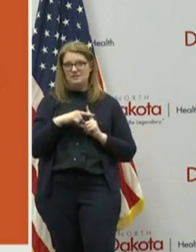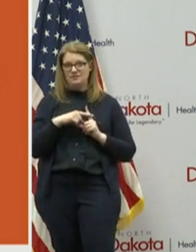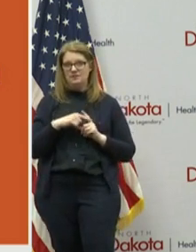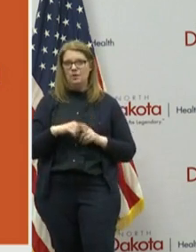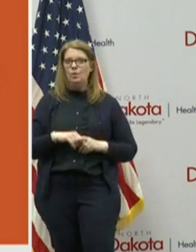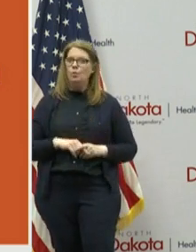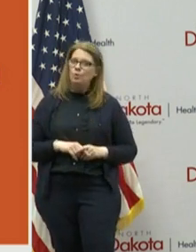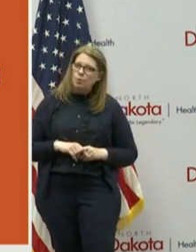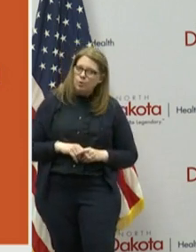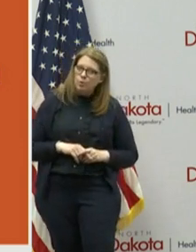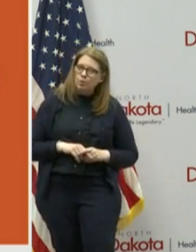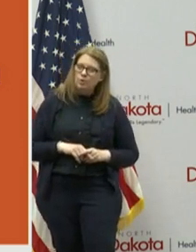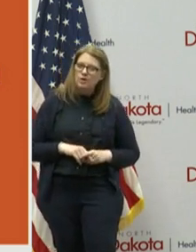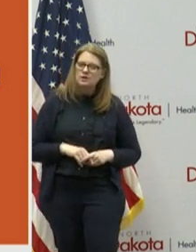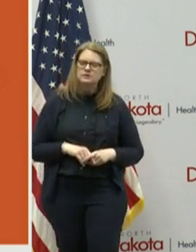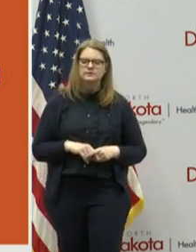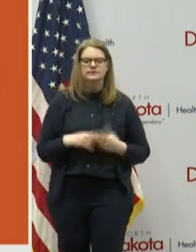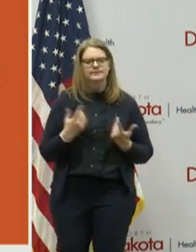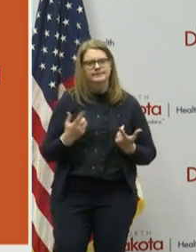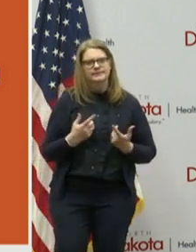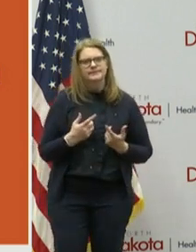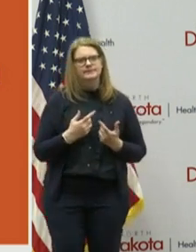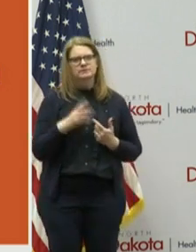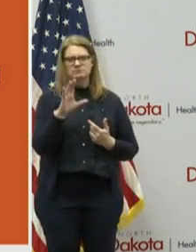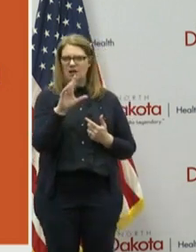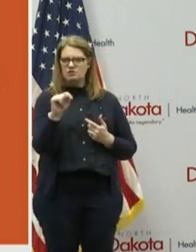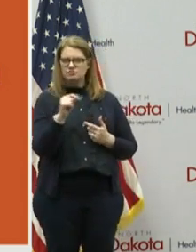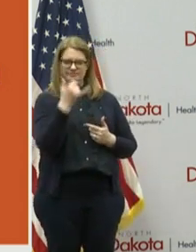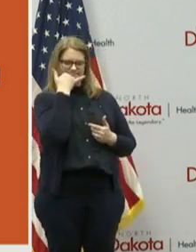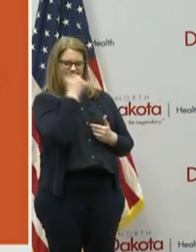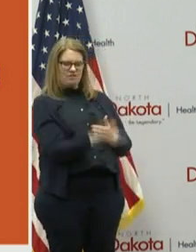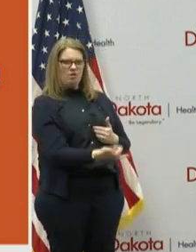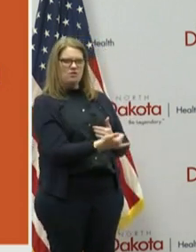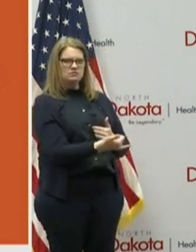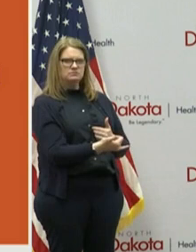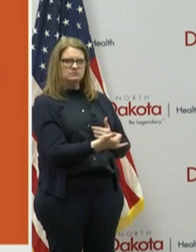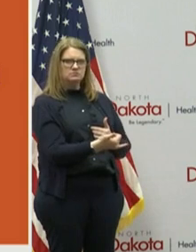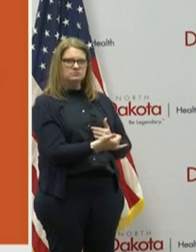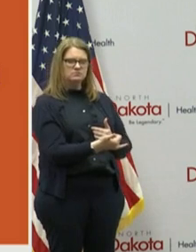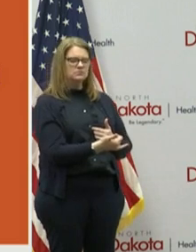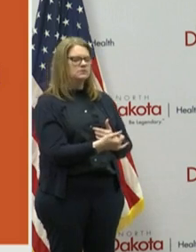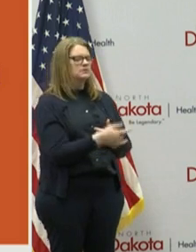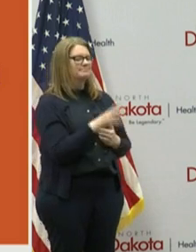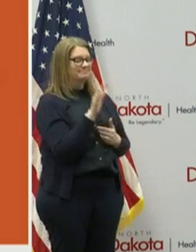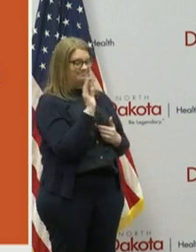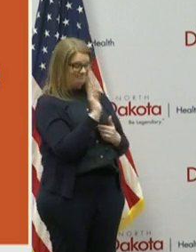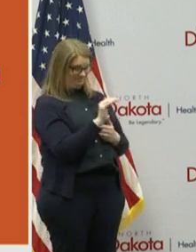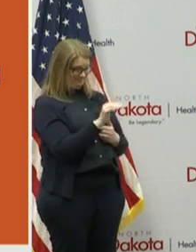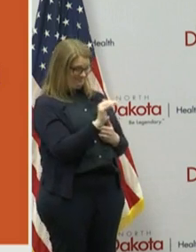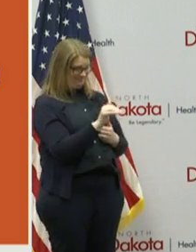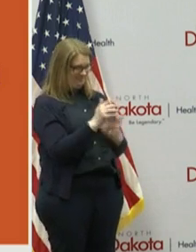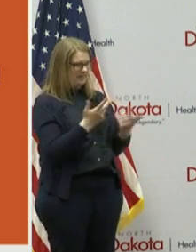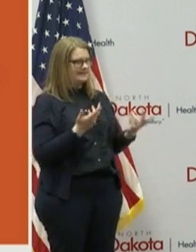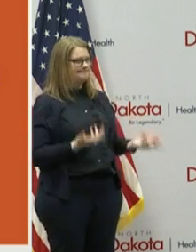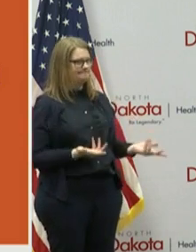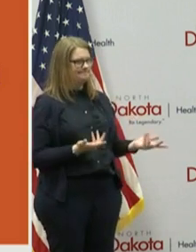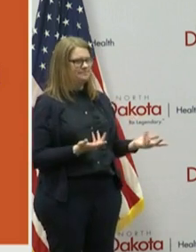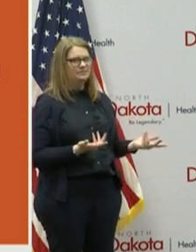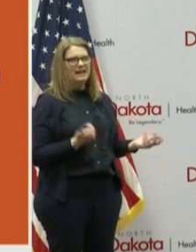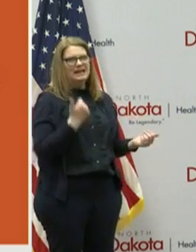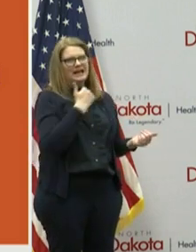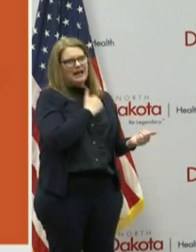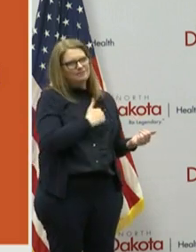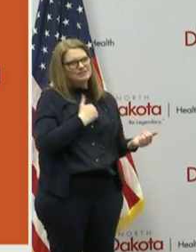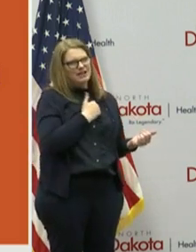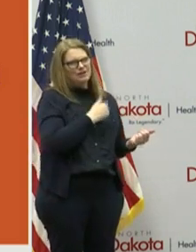right? A contact tracer calls you. You've been at a testing event. They call you. And they say, I'm sorry